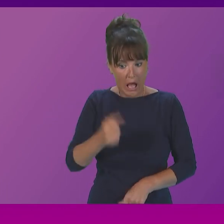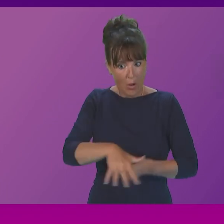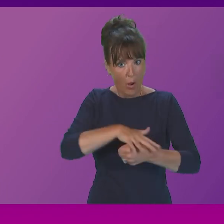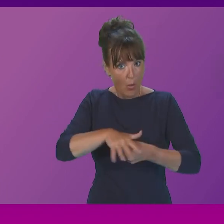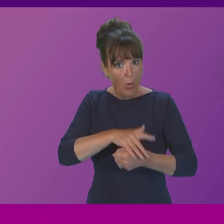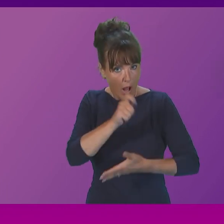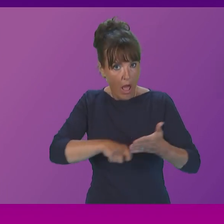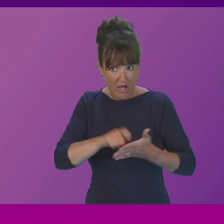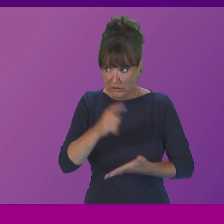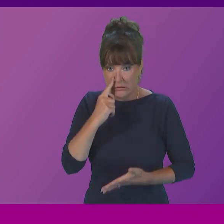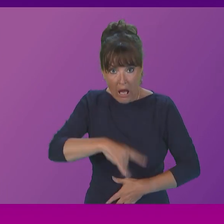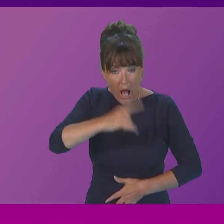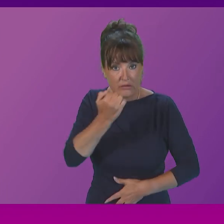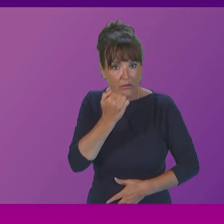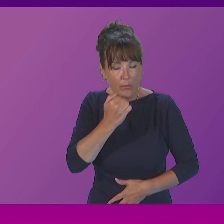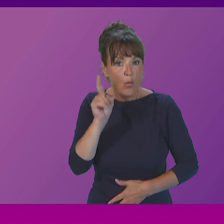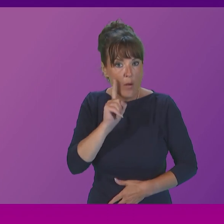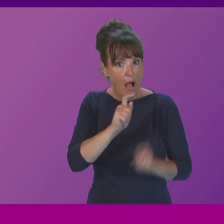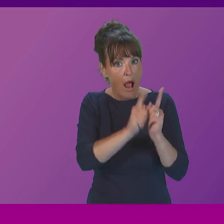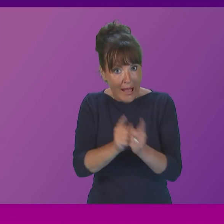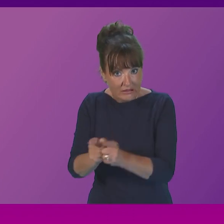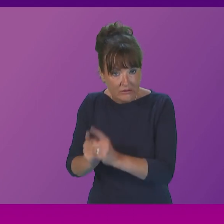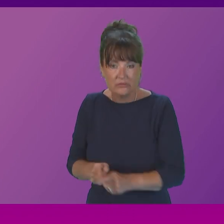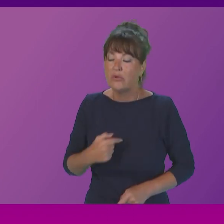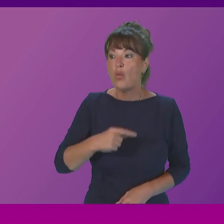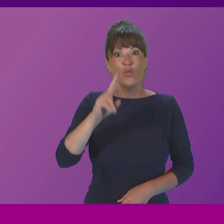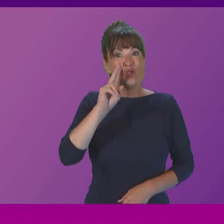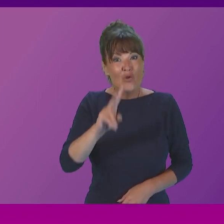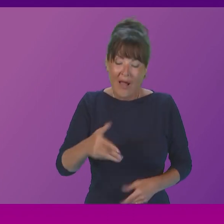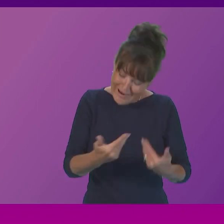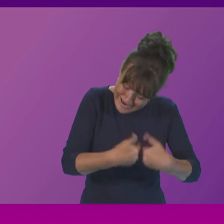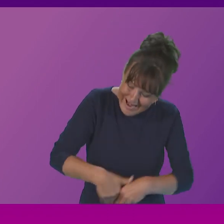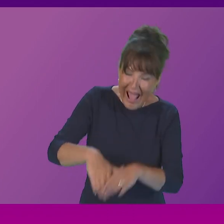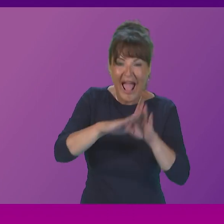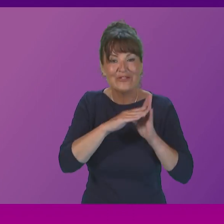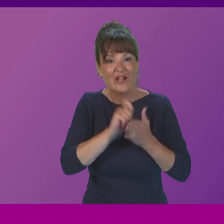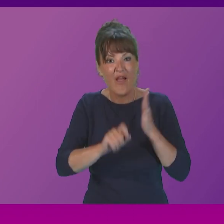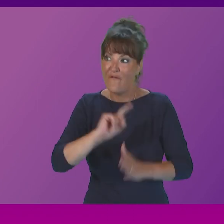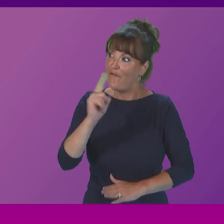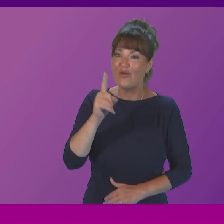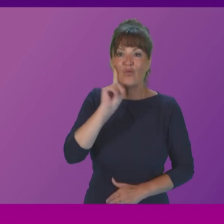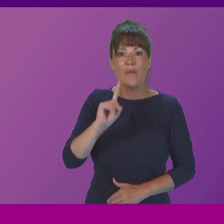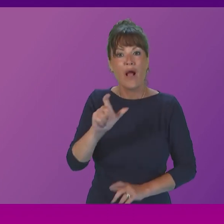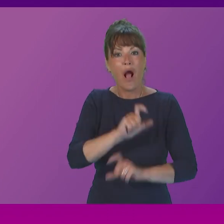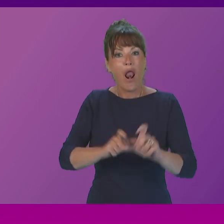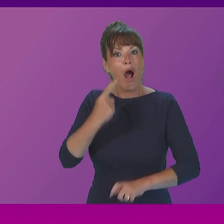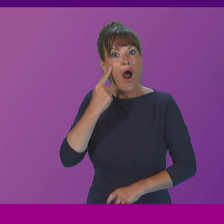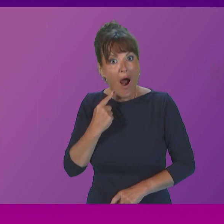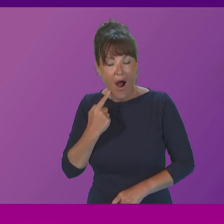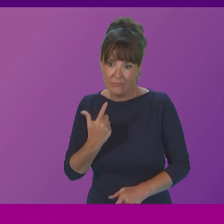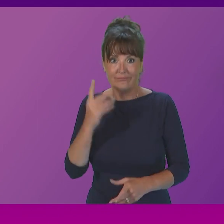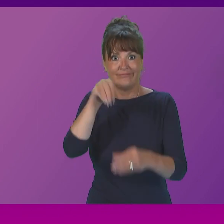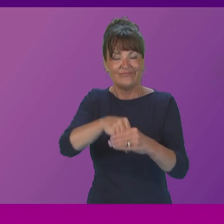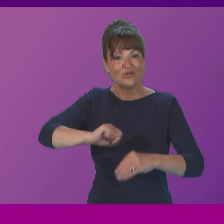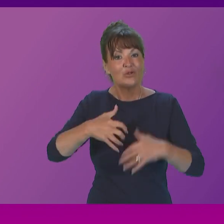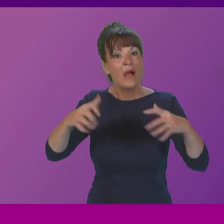local councils. We've had a national election which saw the first woman of colour elected to the Scottish Parliament, the first permanent wheelchair user elected to the Scottish